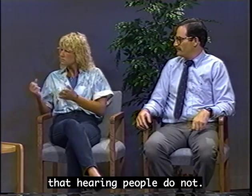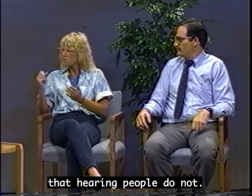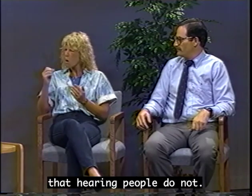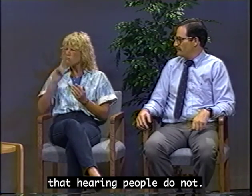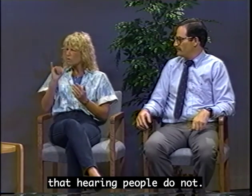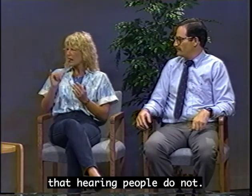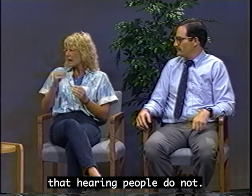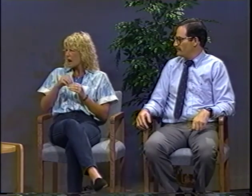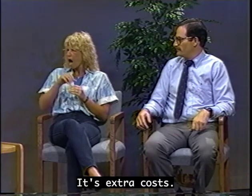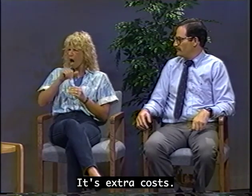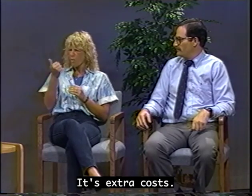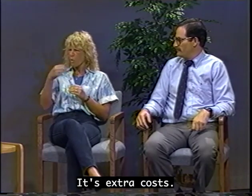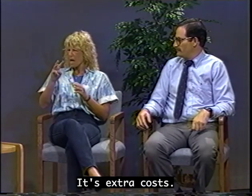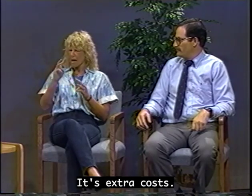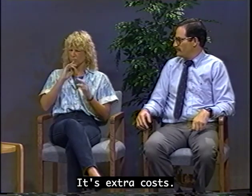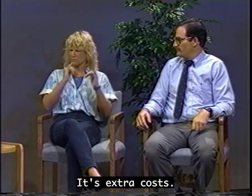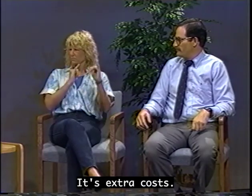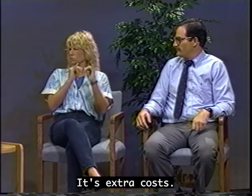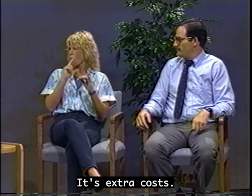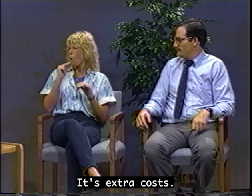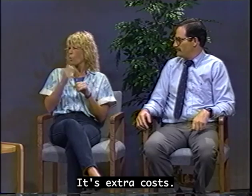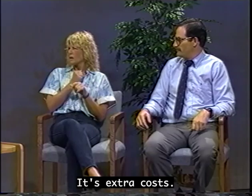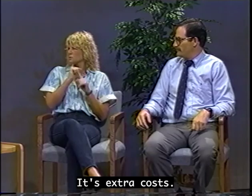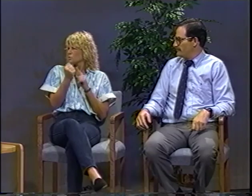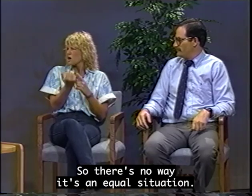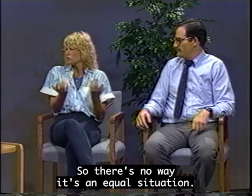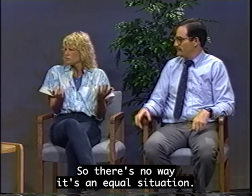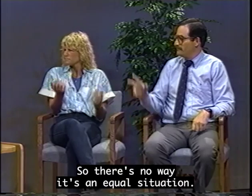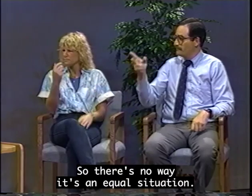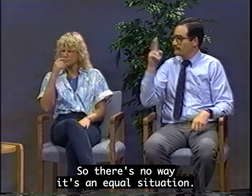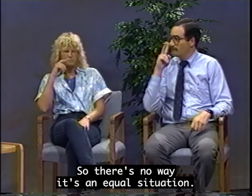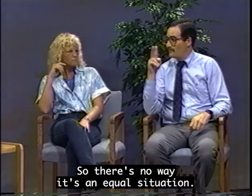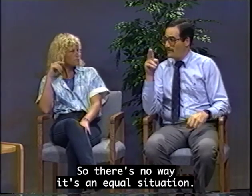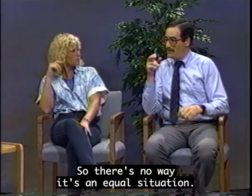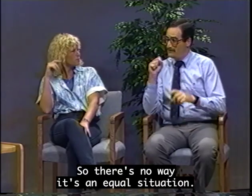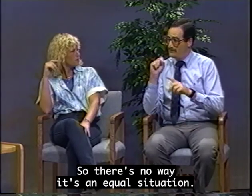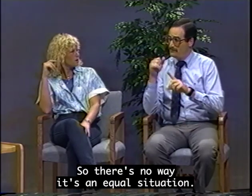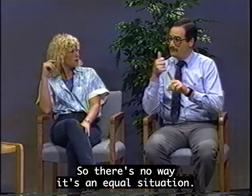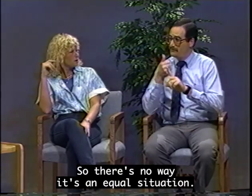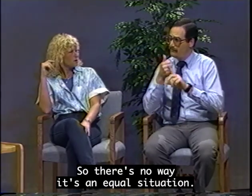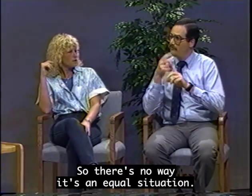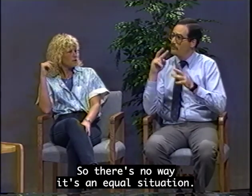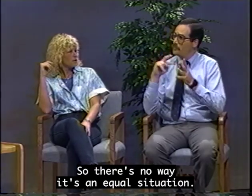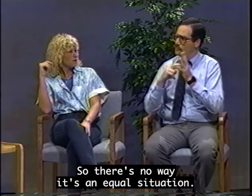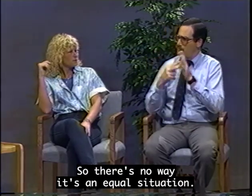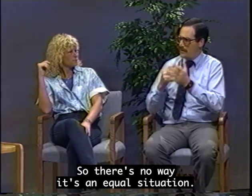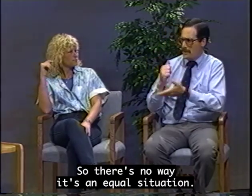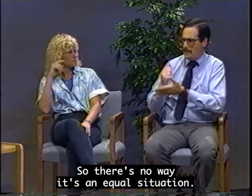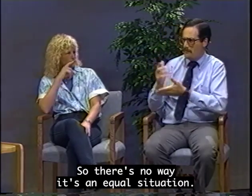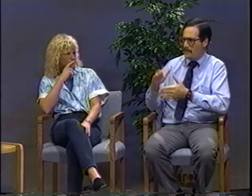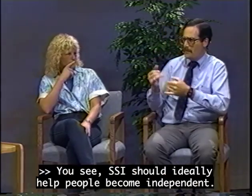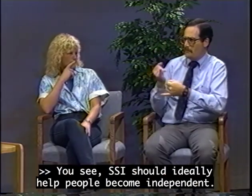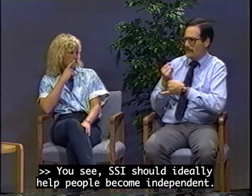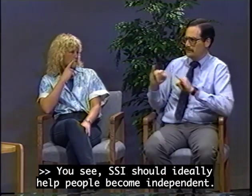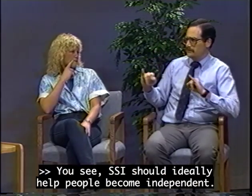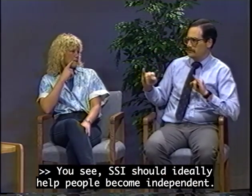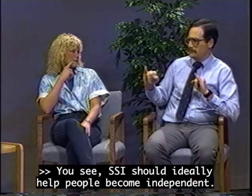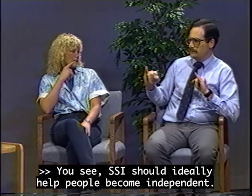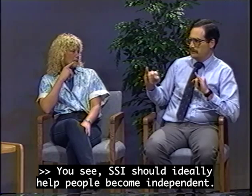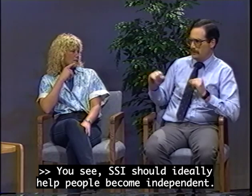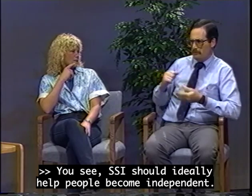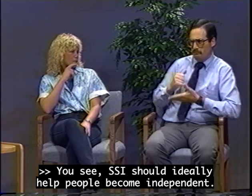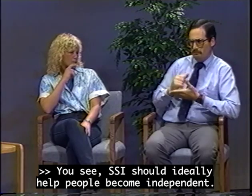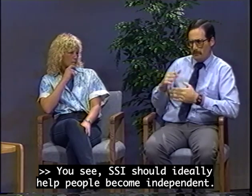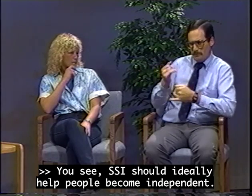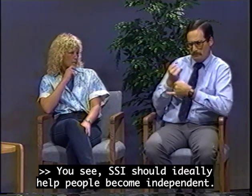hearing people do not. It's extra costs. So there's no way it's an equal situation. But